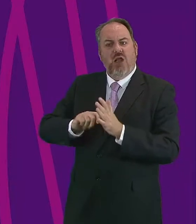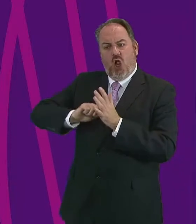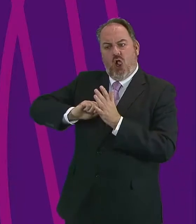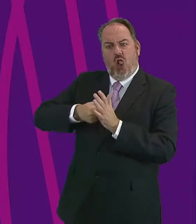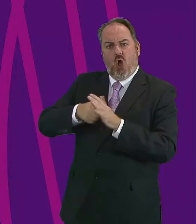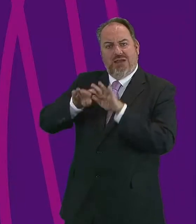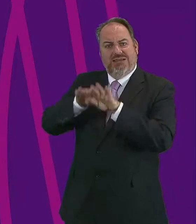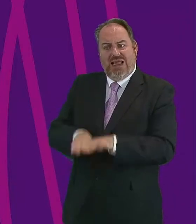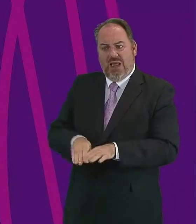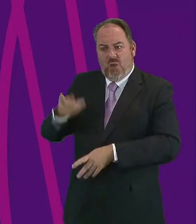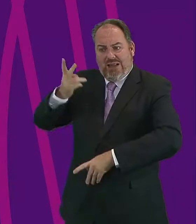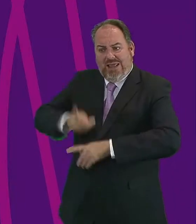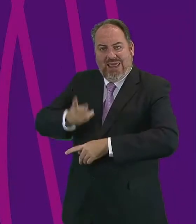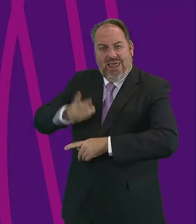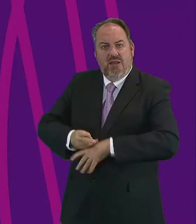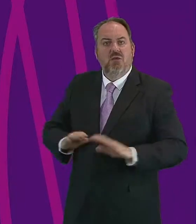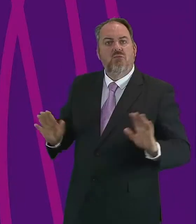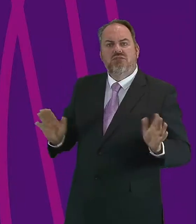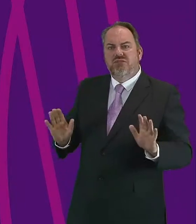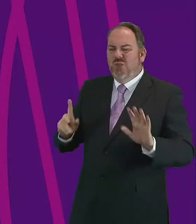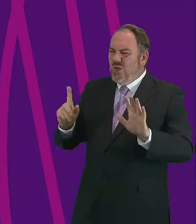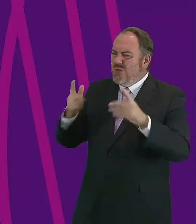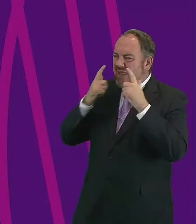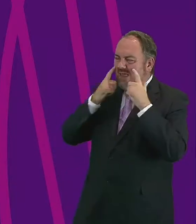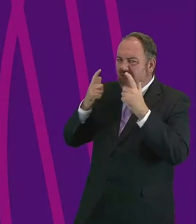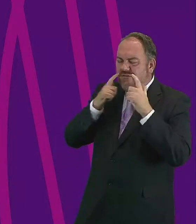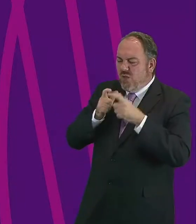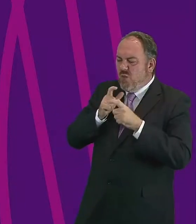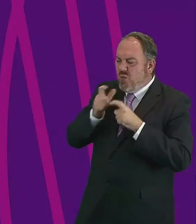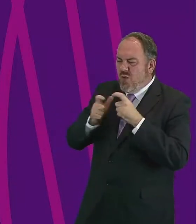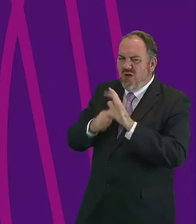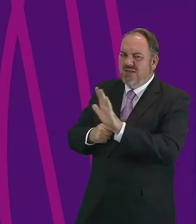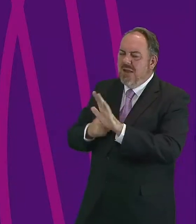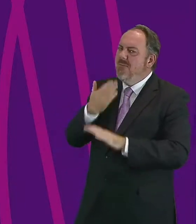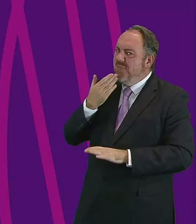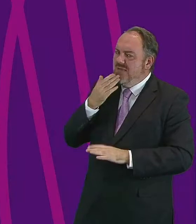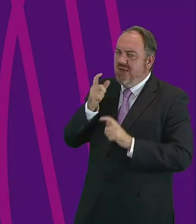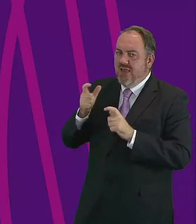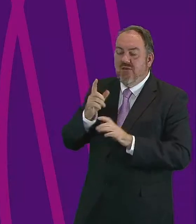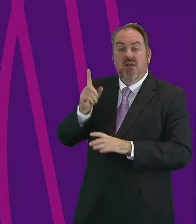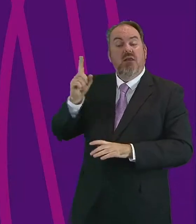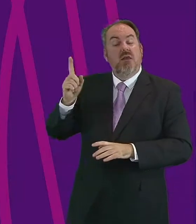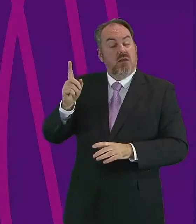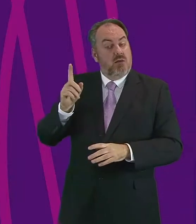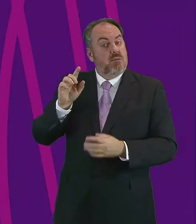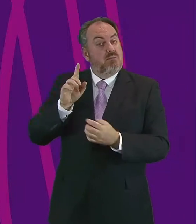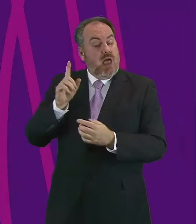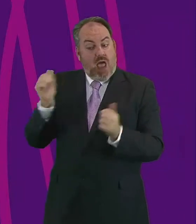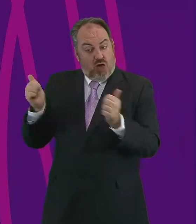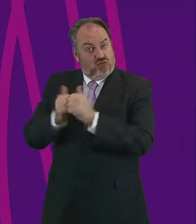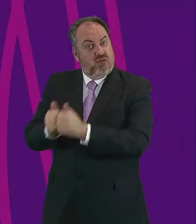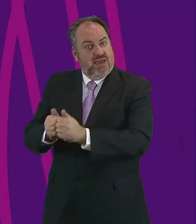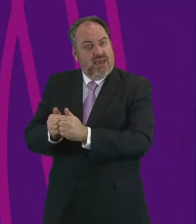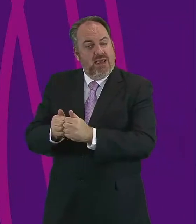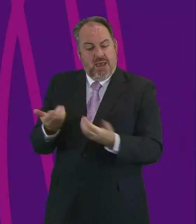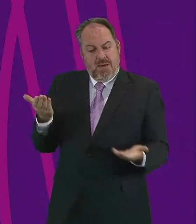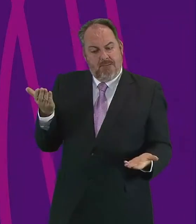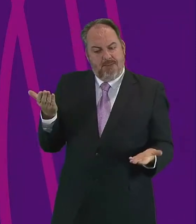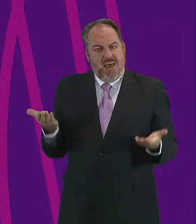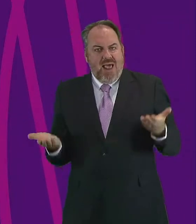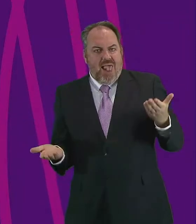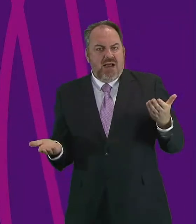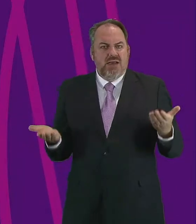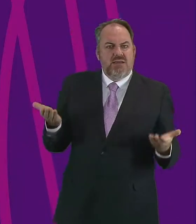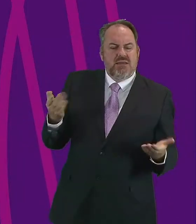lockdown. So let's be very clear about the language we used. The member is right about balance. There is a constant balance to be struck, and